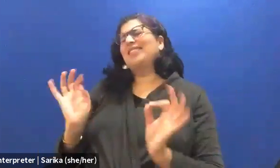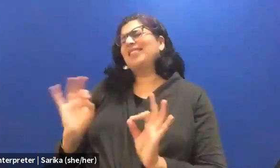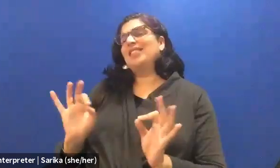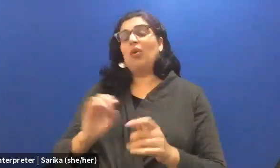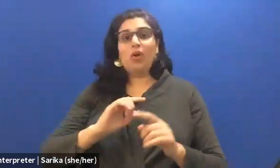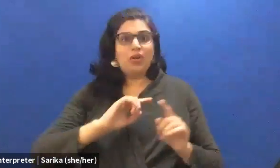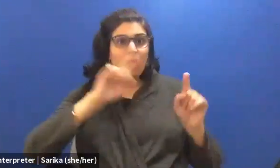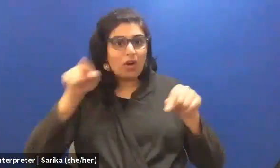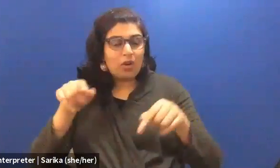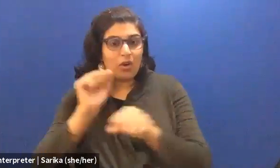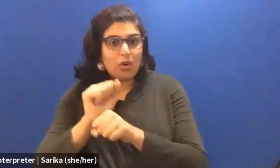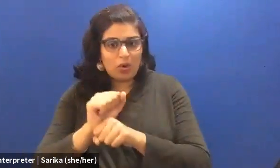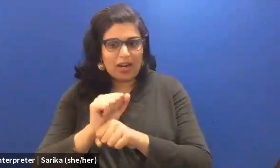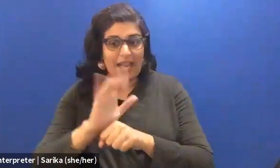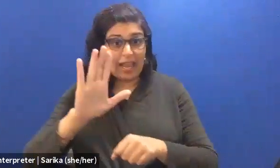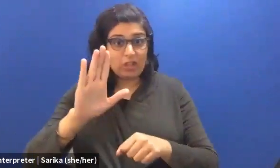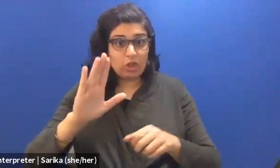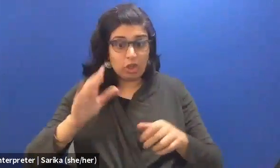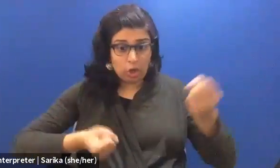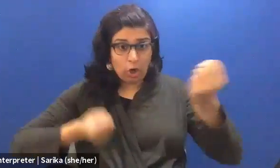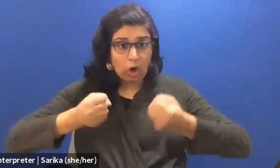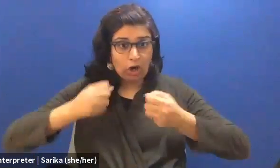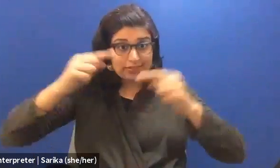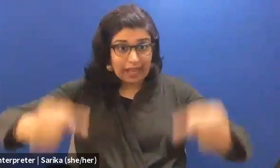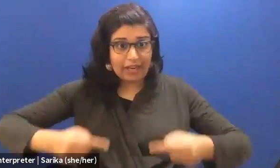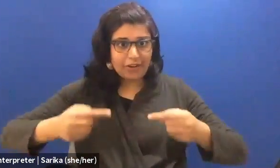work and all your tires are slashed.